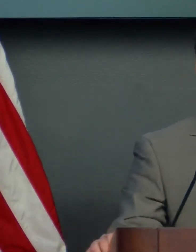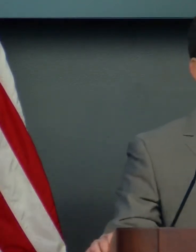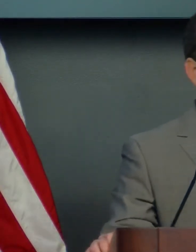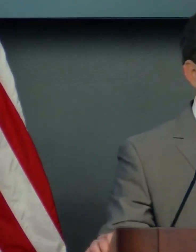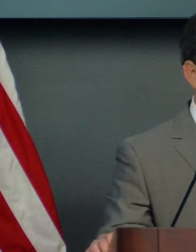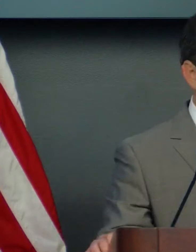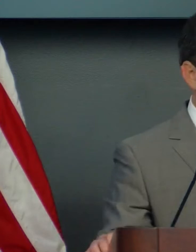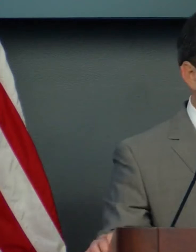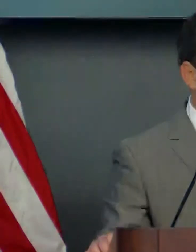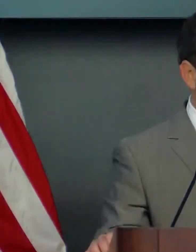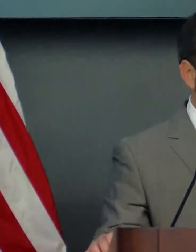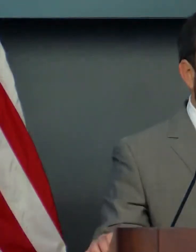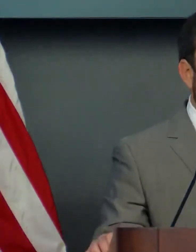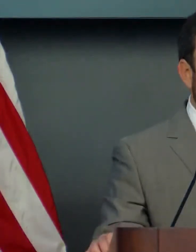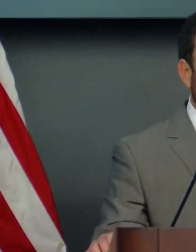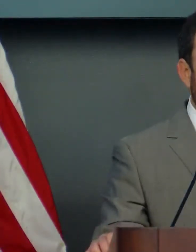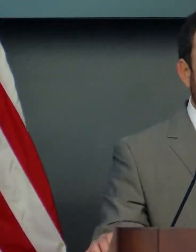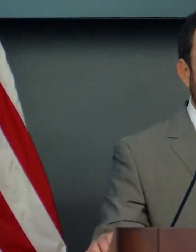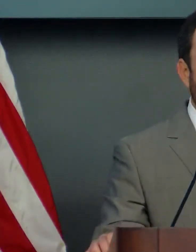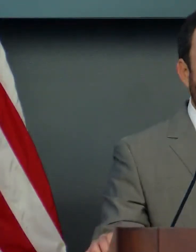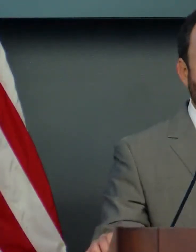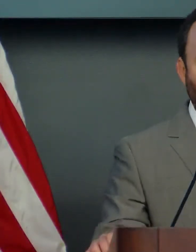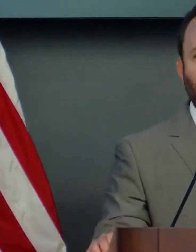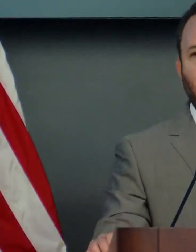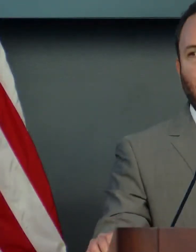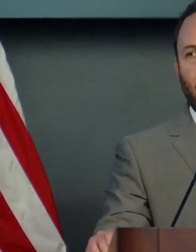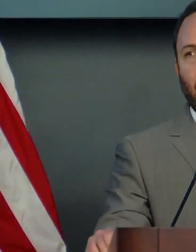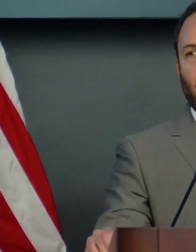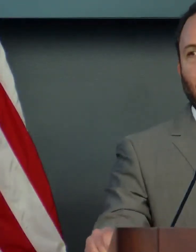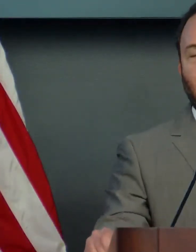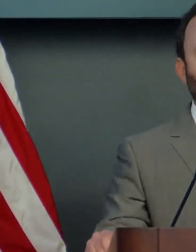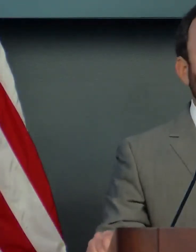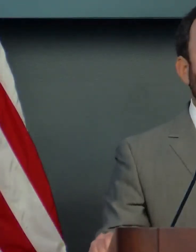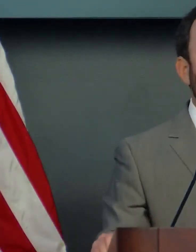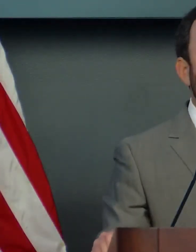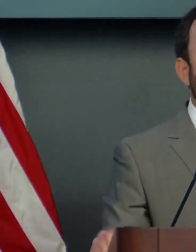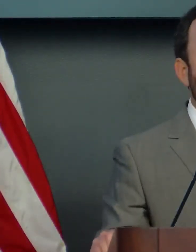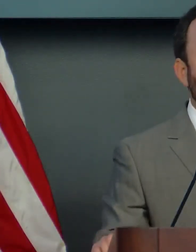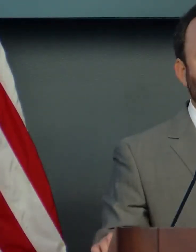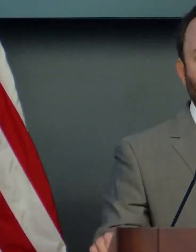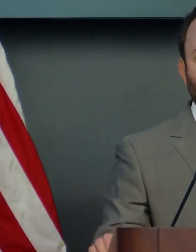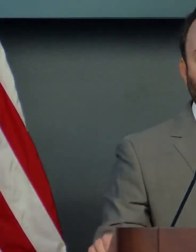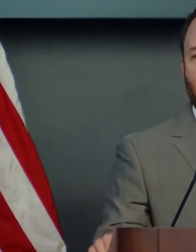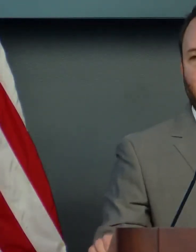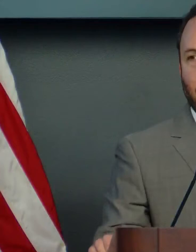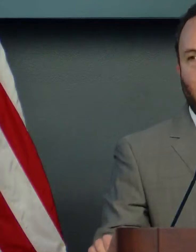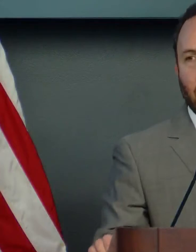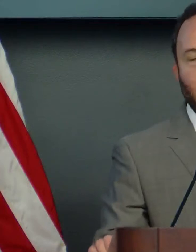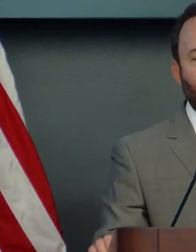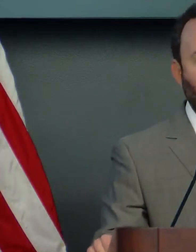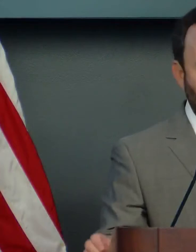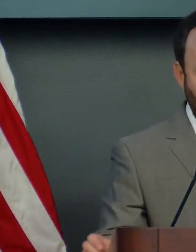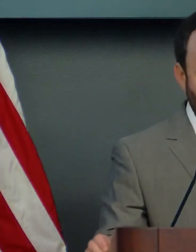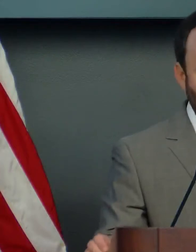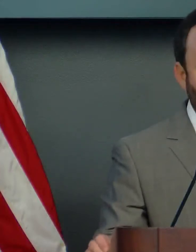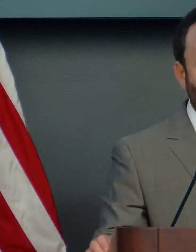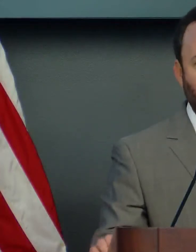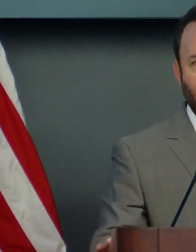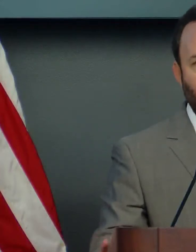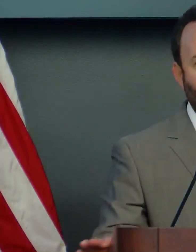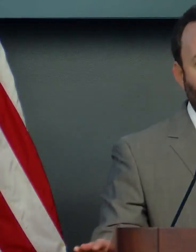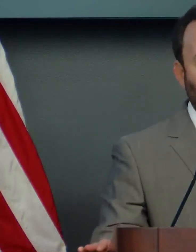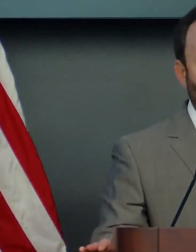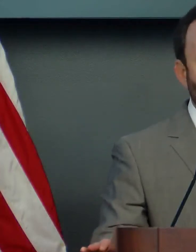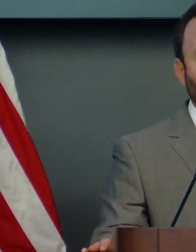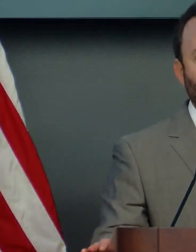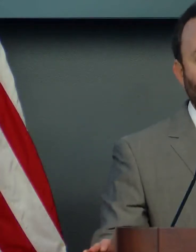care in hospitals, and where the situation in our acute care hospitals has never been as drastic as it is right now.